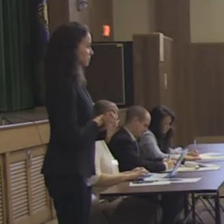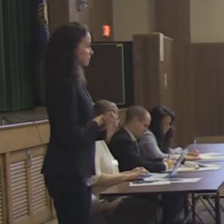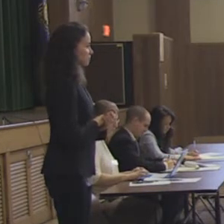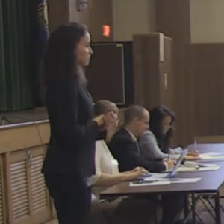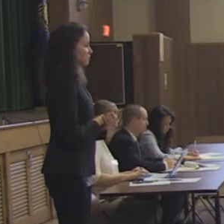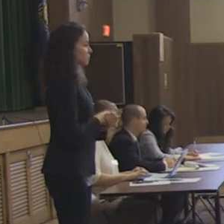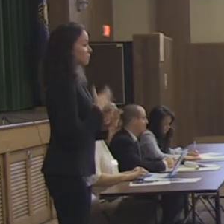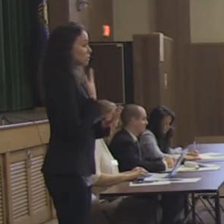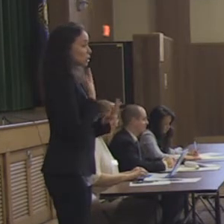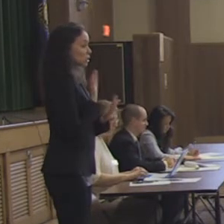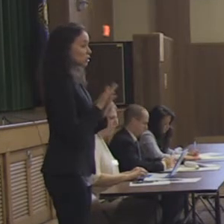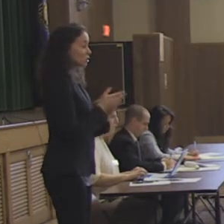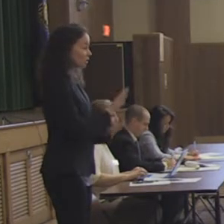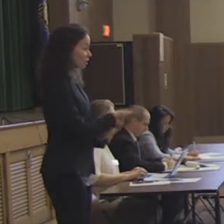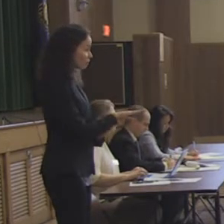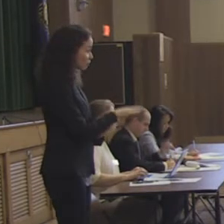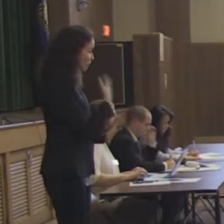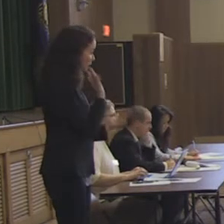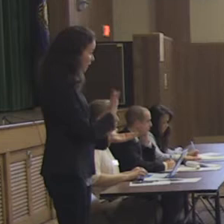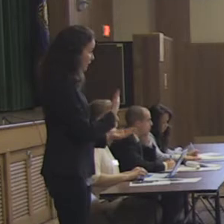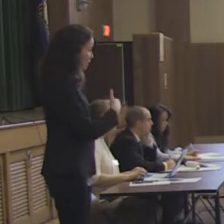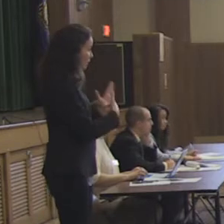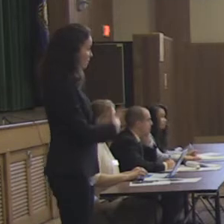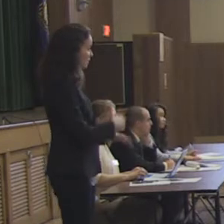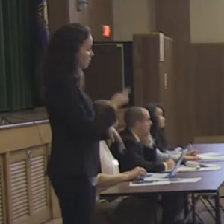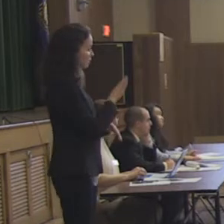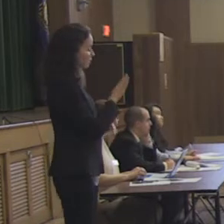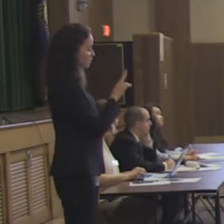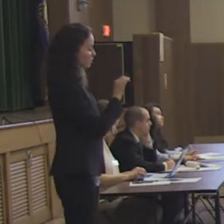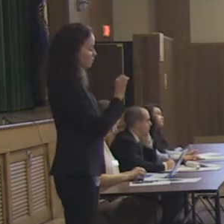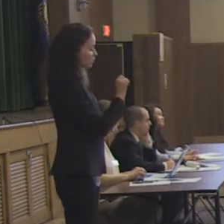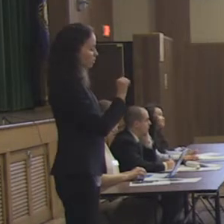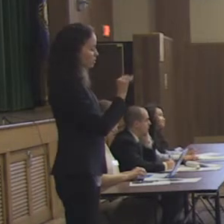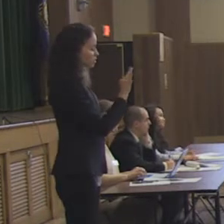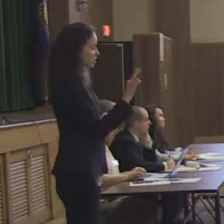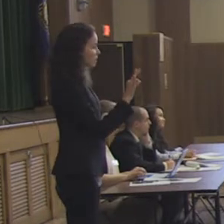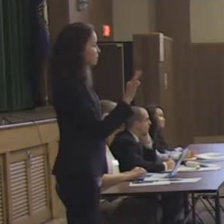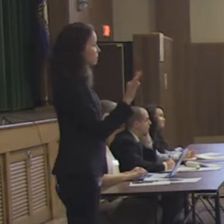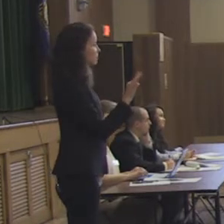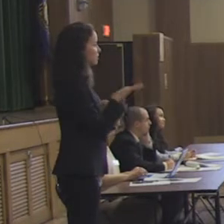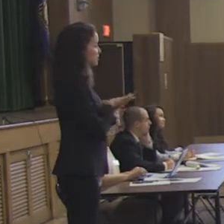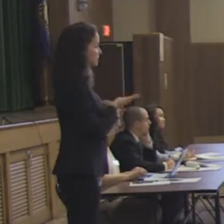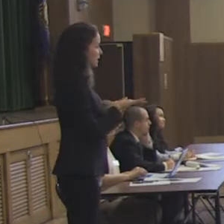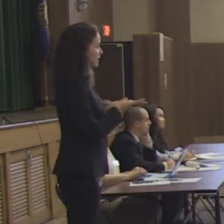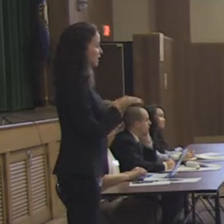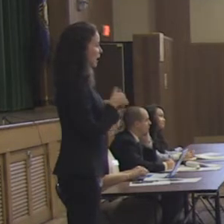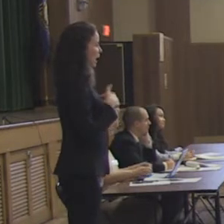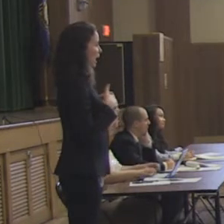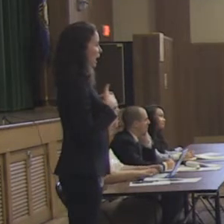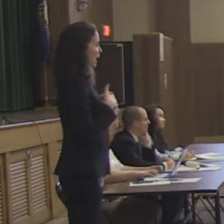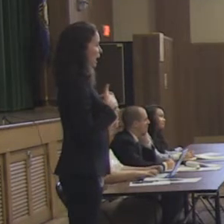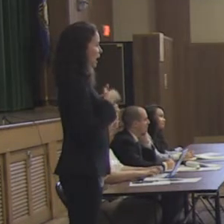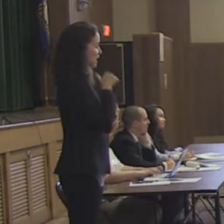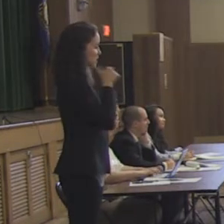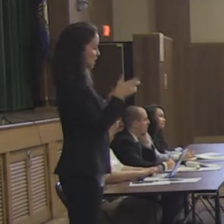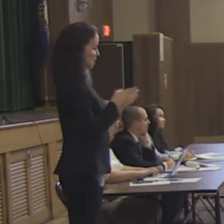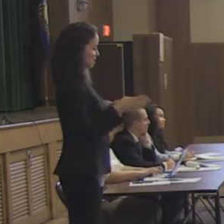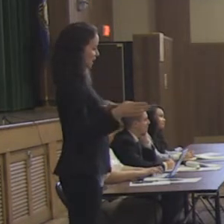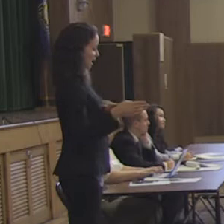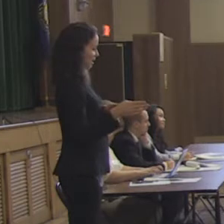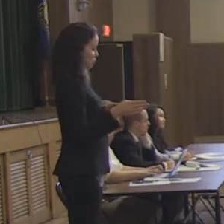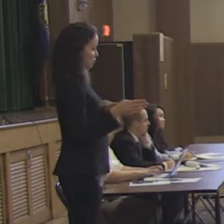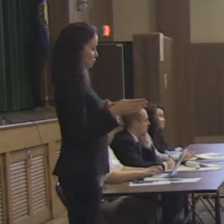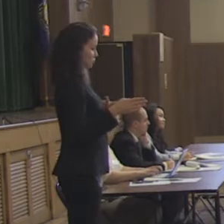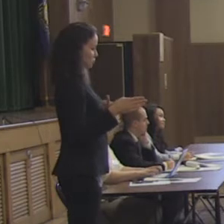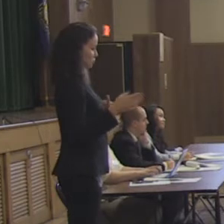Good afternoon. Thank you, Representative Brostoff. It's great that you're holding this hearing. I actually hadn't planned to speak because you've been very